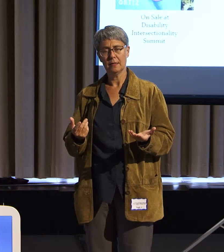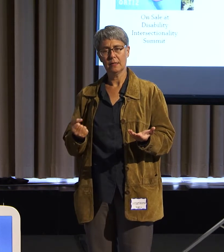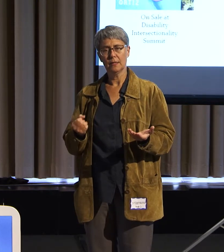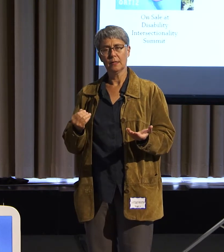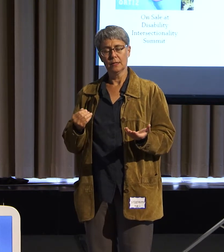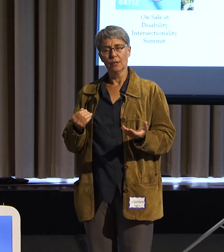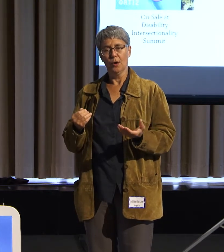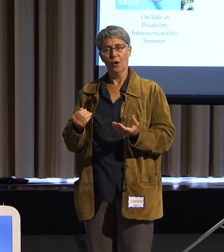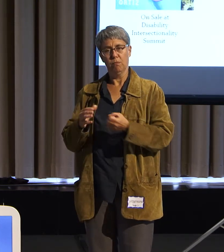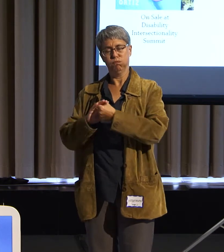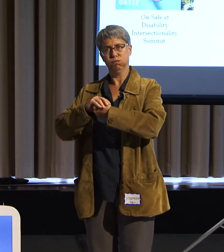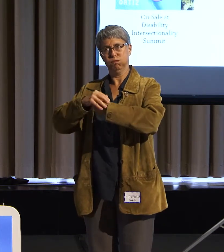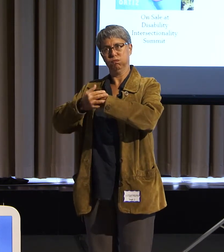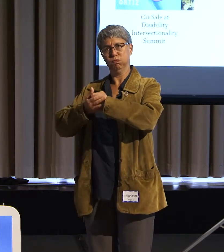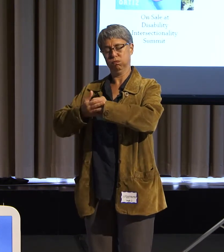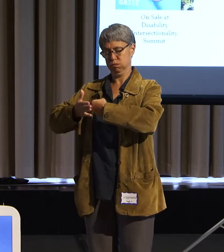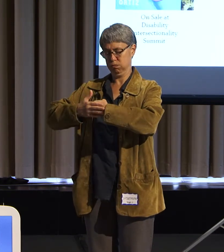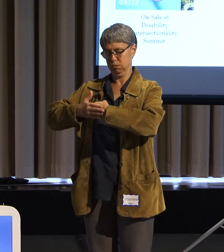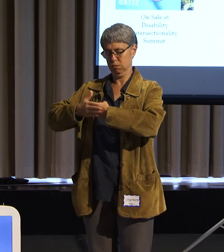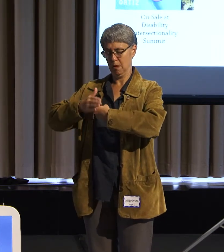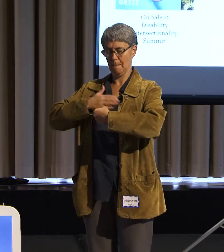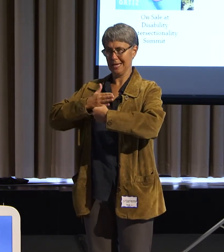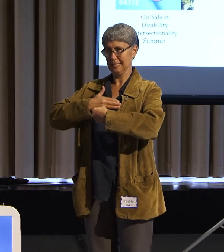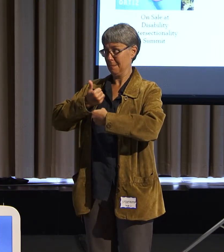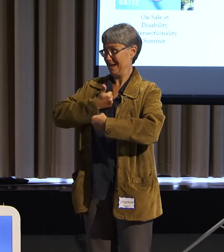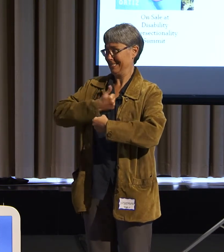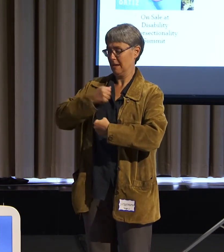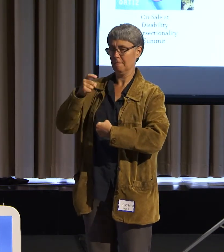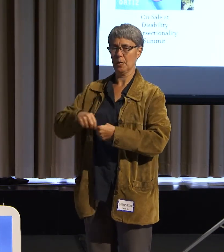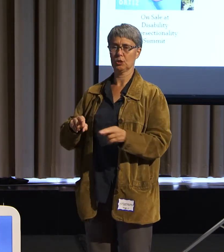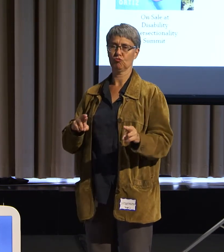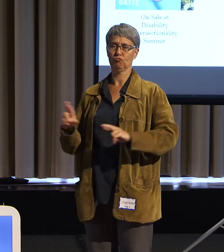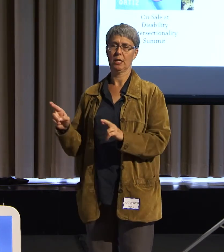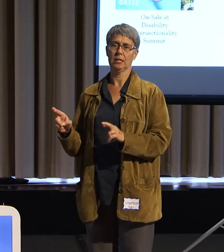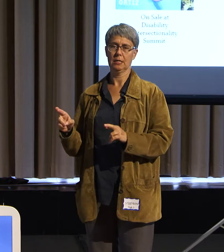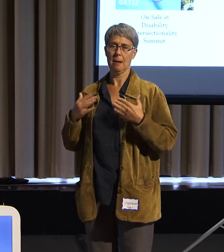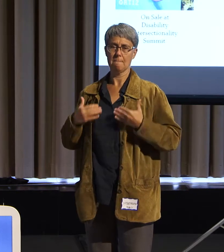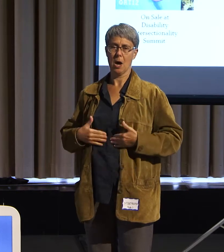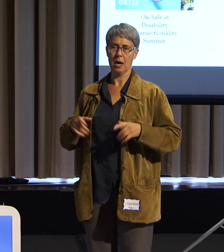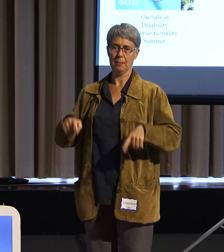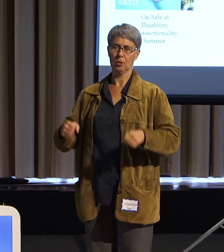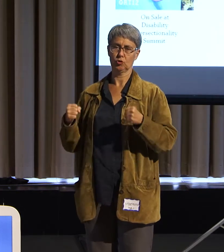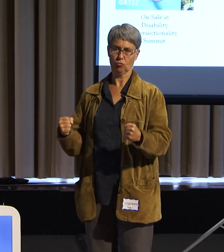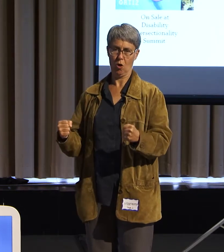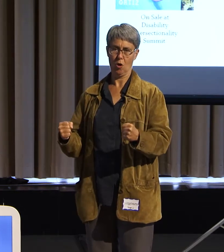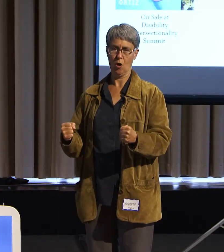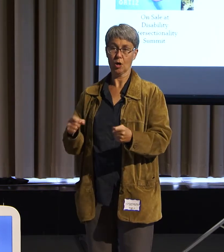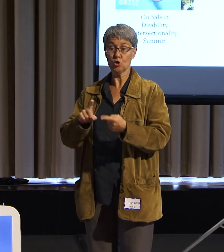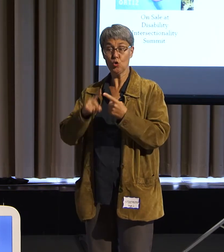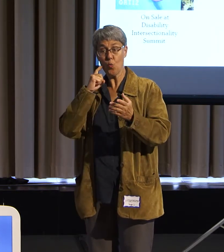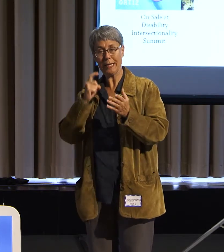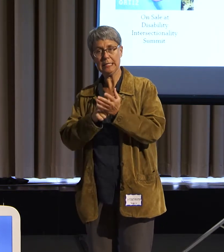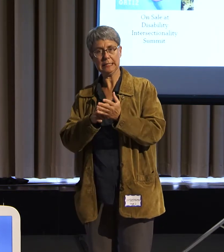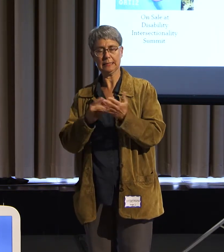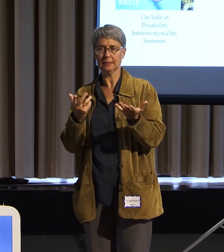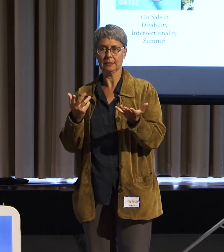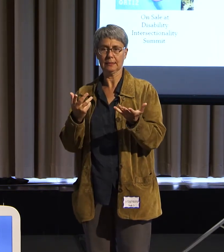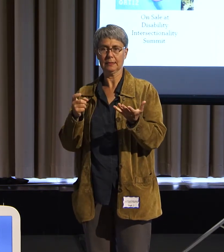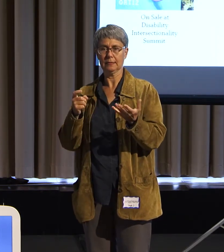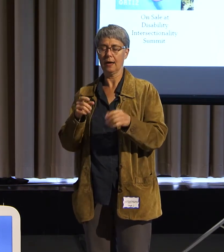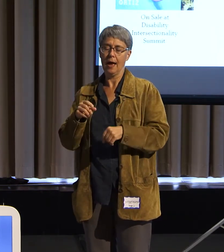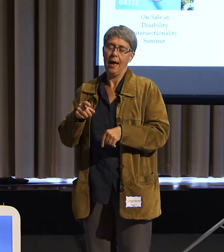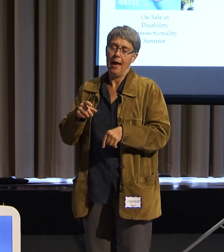circle. Oh my gosh, that's such an amazing question, and I feel like I could write my next book on that. Let's do it together. Because